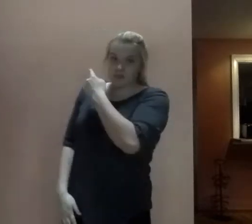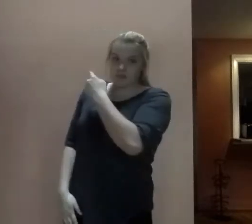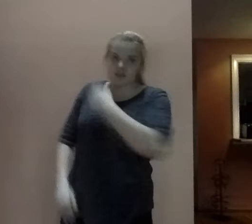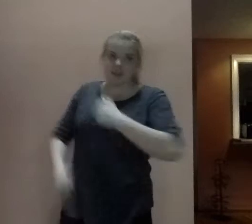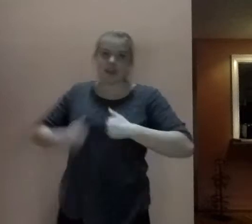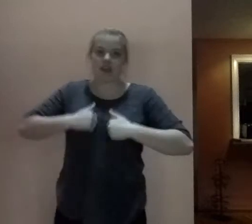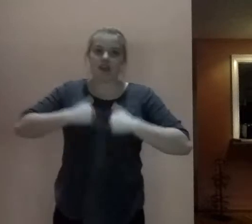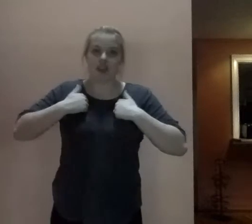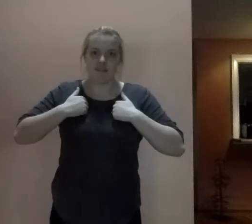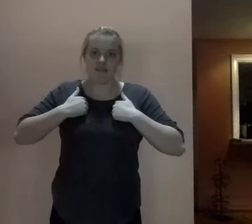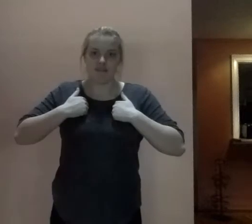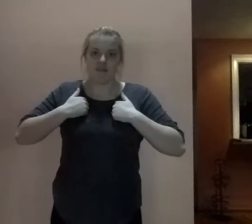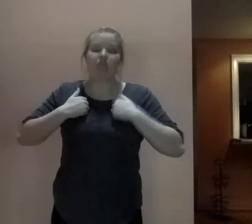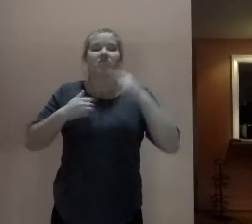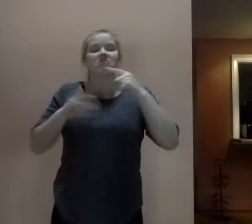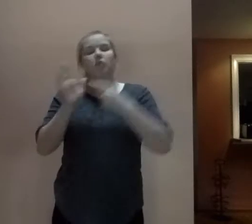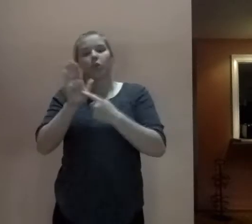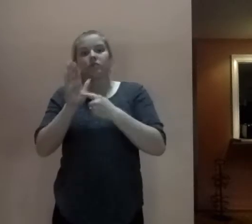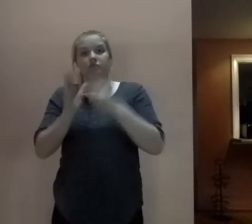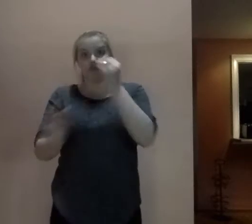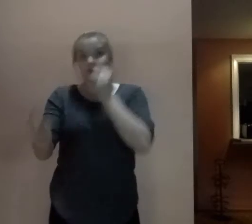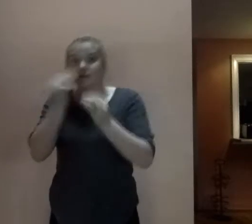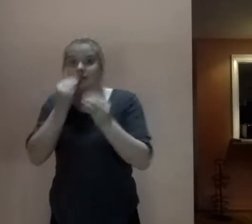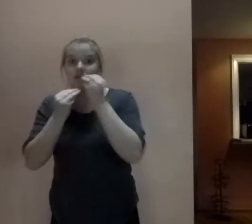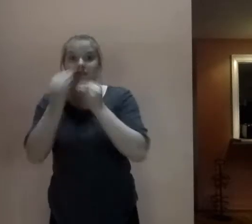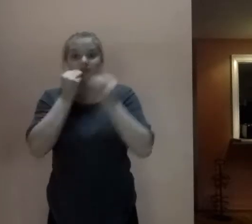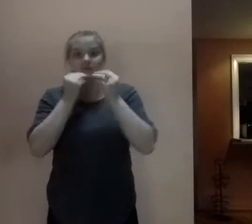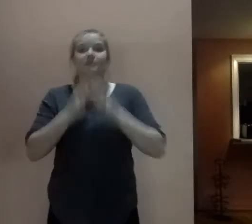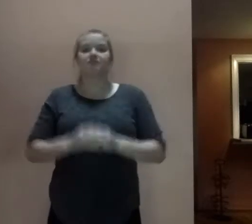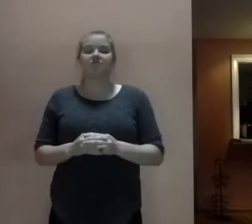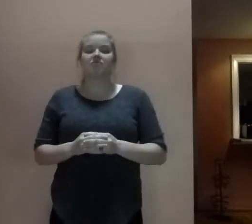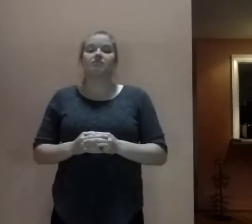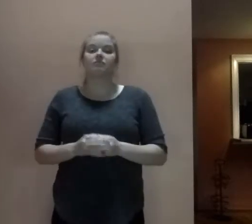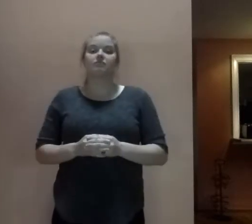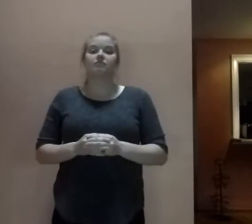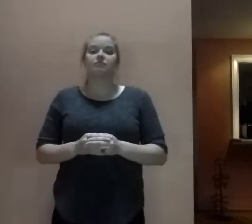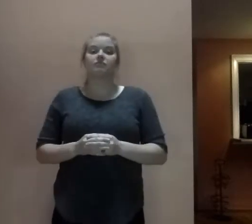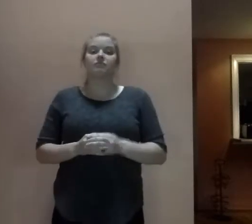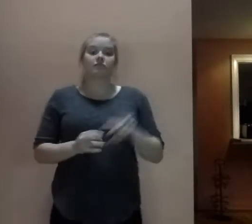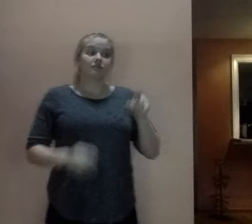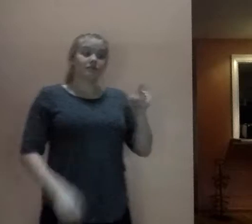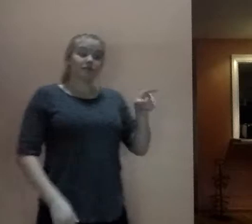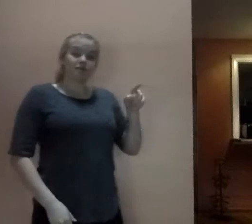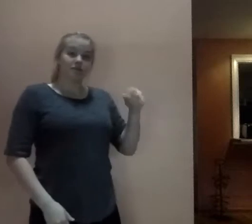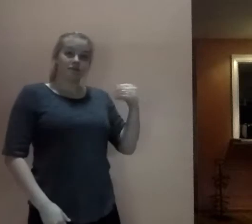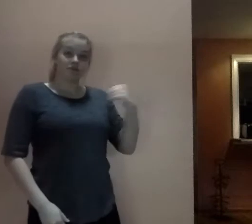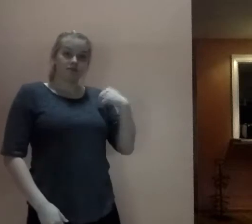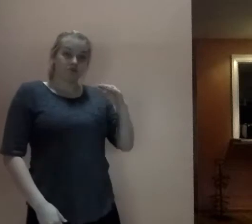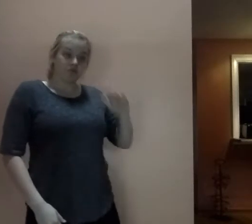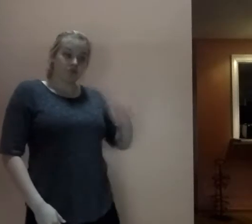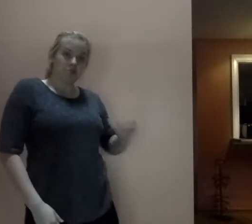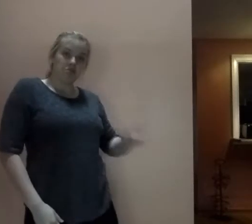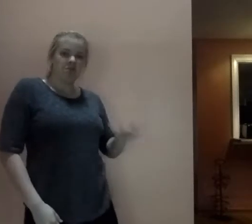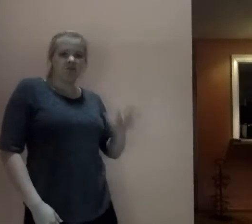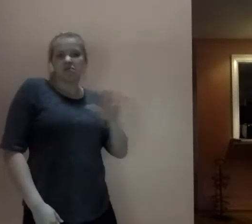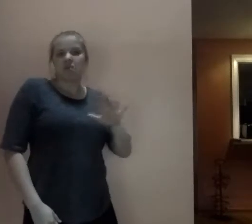preventable. Most kids by age 10 in the U.S. already have fatty streaks in their arteries, the first stage of atherosclerosis leading